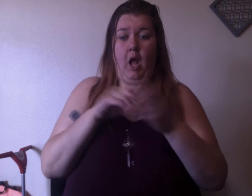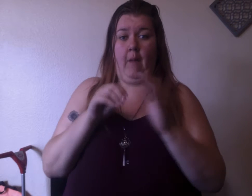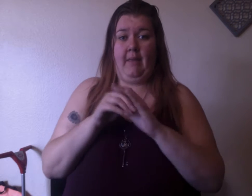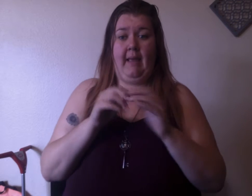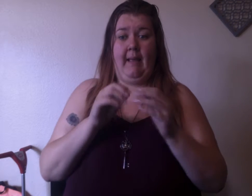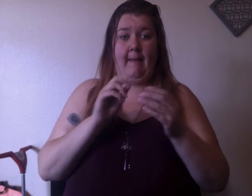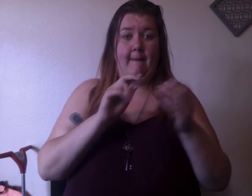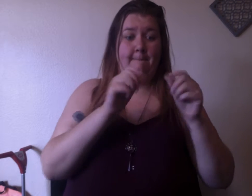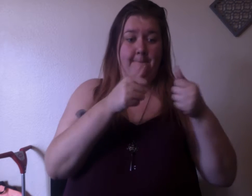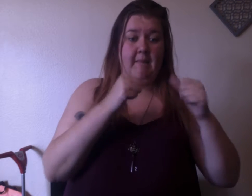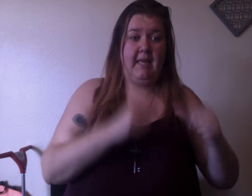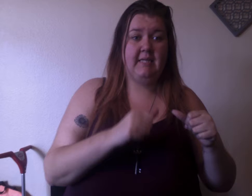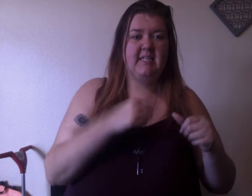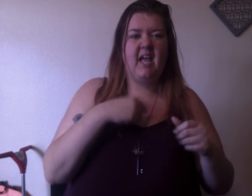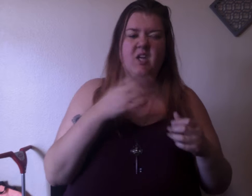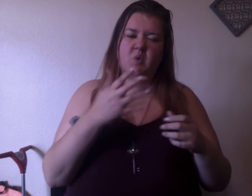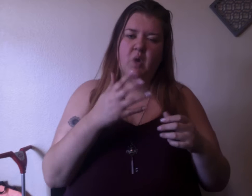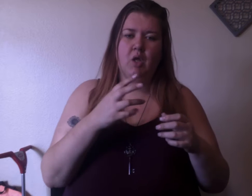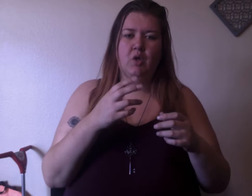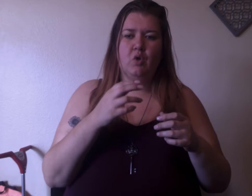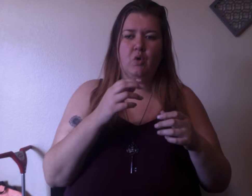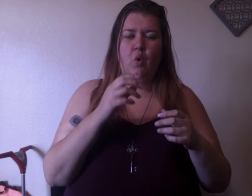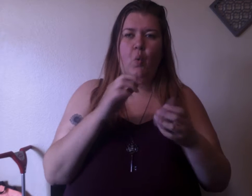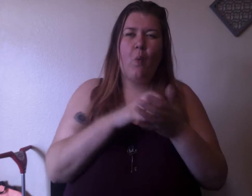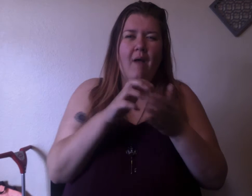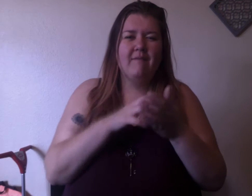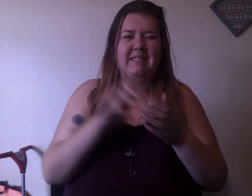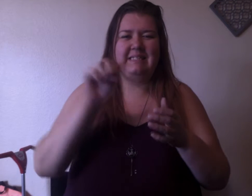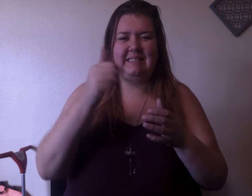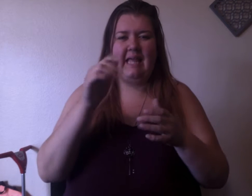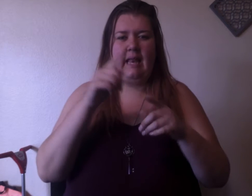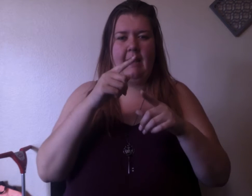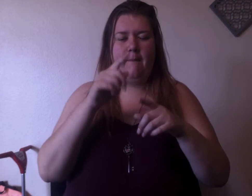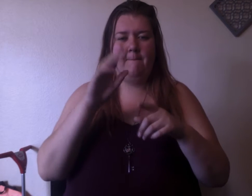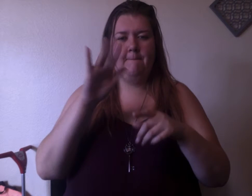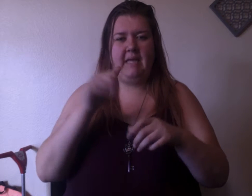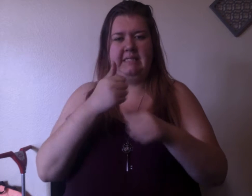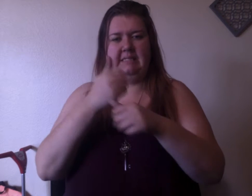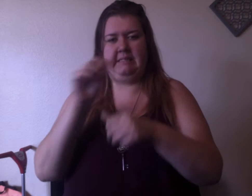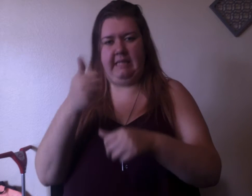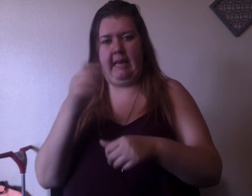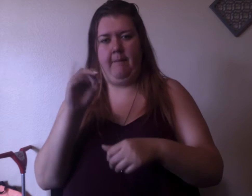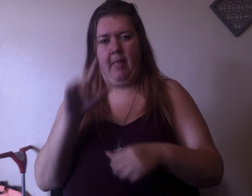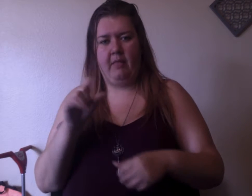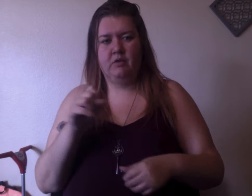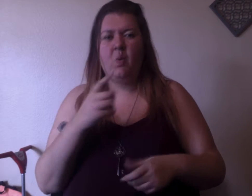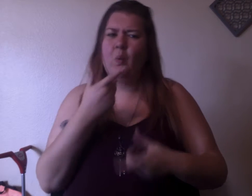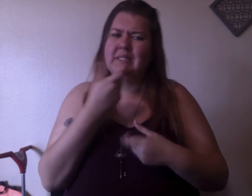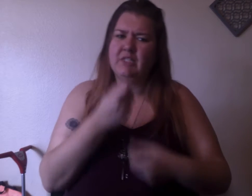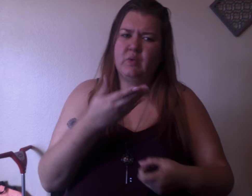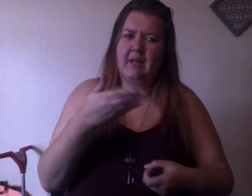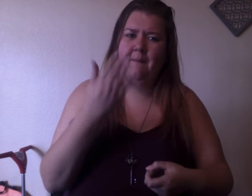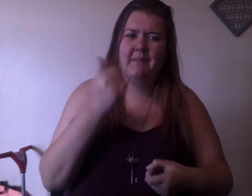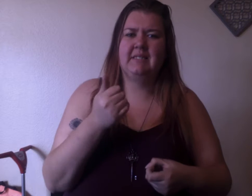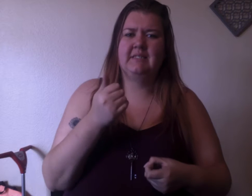make it roughly 10 miles by 10 miles, just so you appreciate the scale. And what's interesting here, and this picture is interesting because this is the